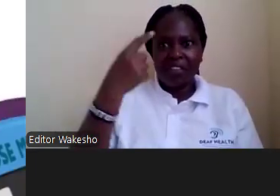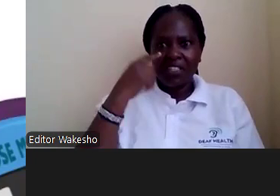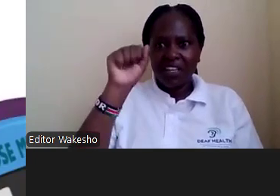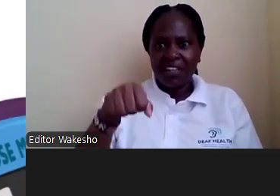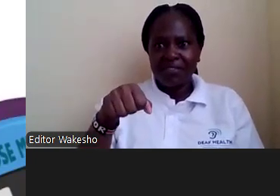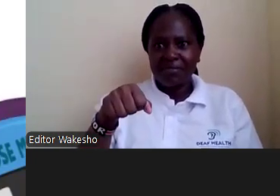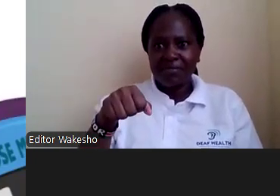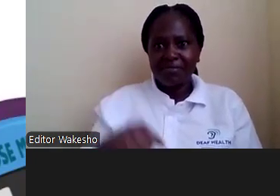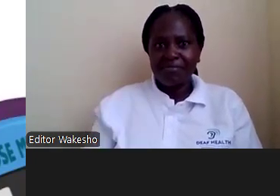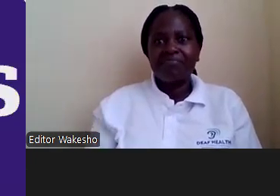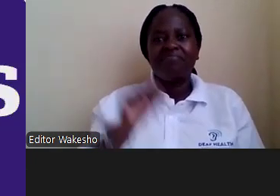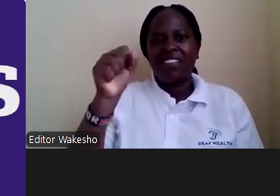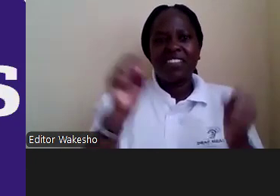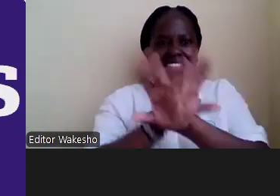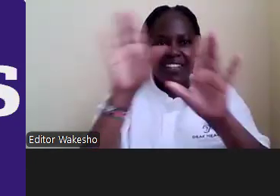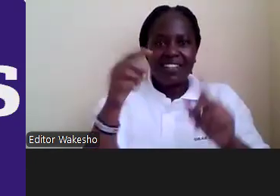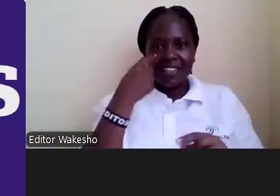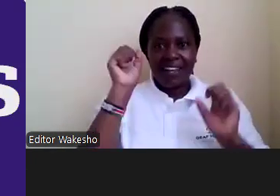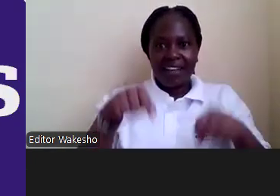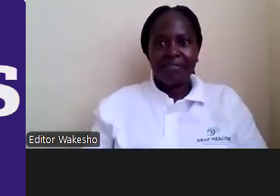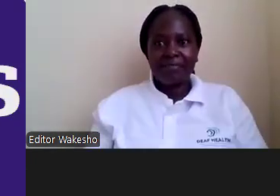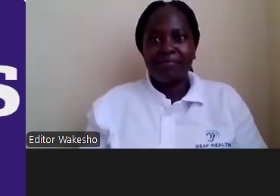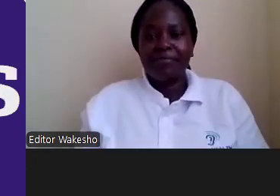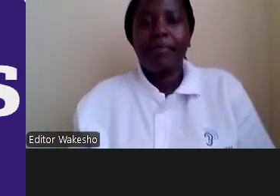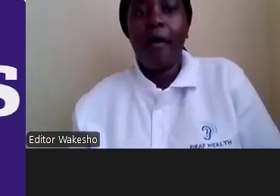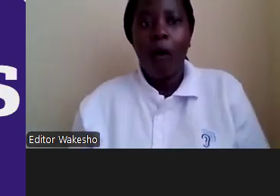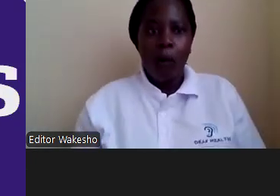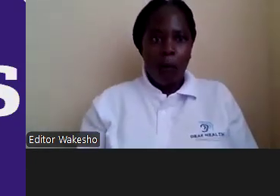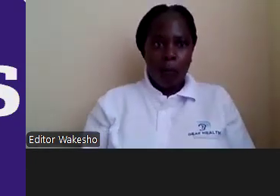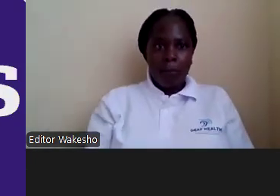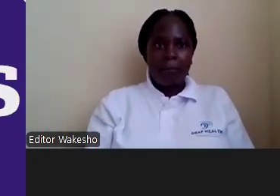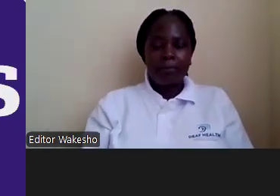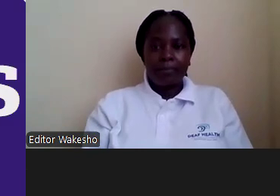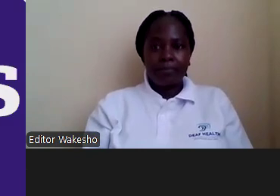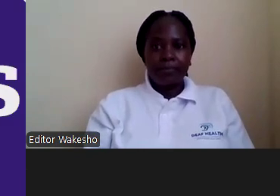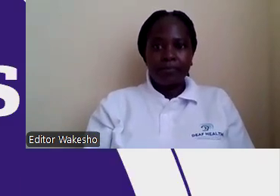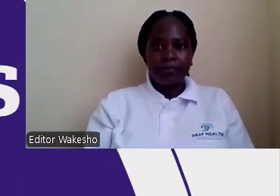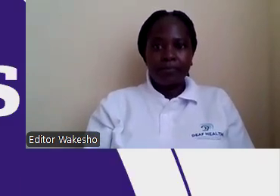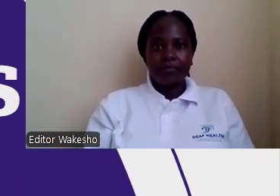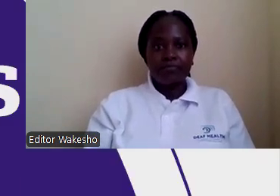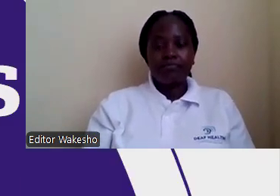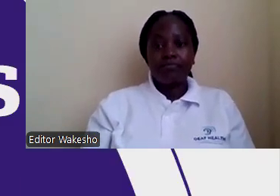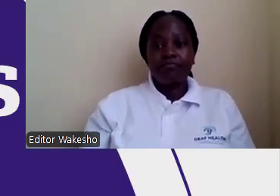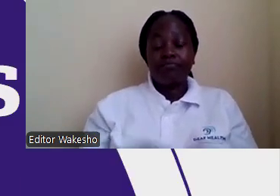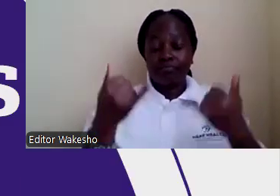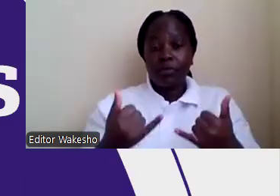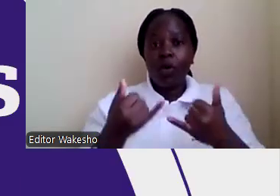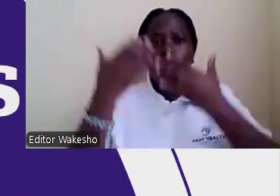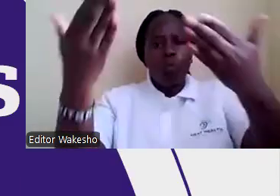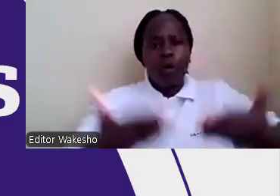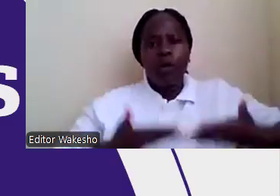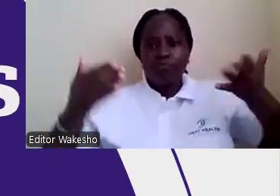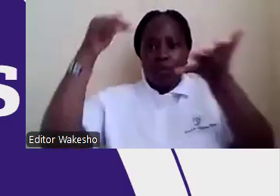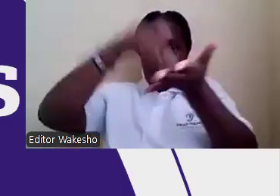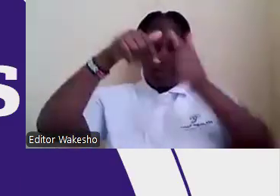Yes, it is visible. It is visible. All right, fantastic. So, karibuni tena to